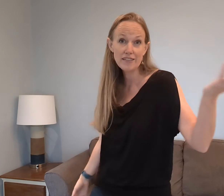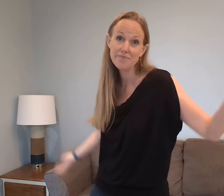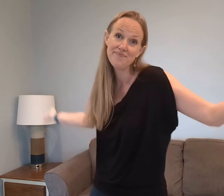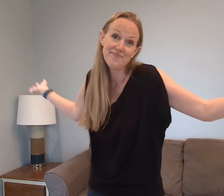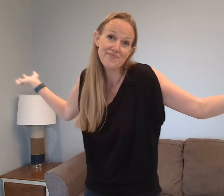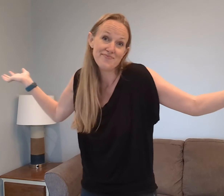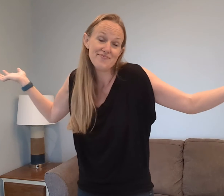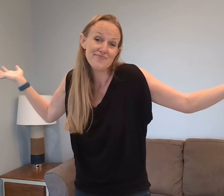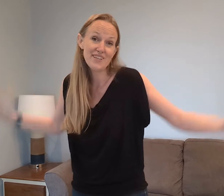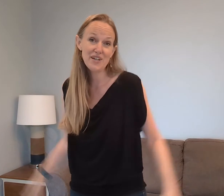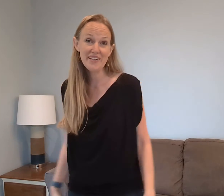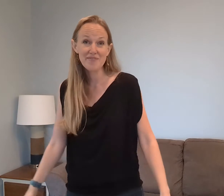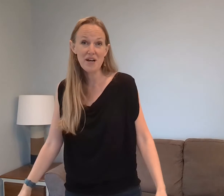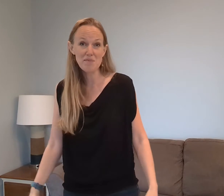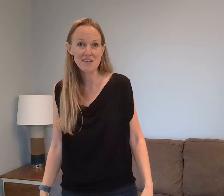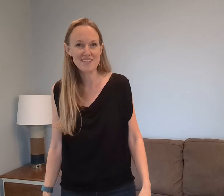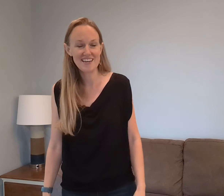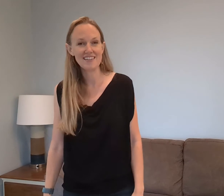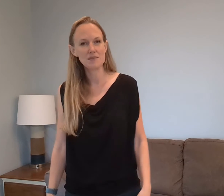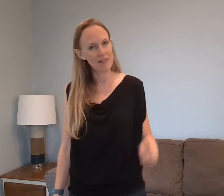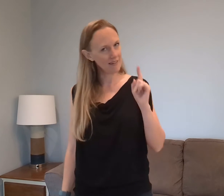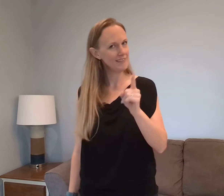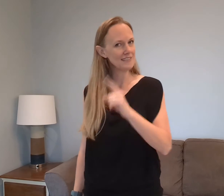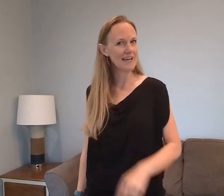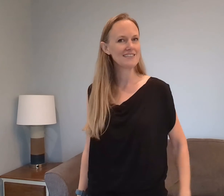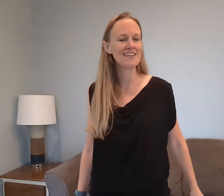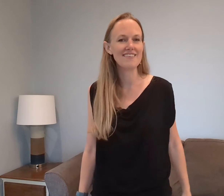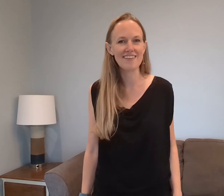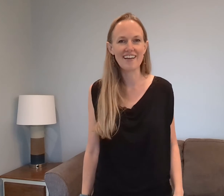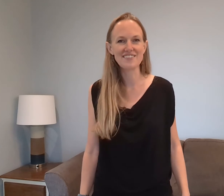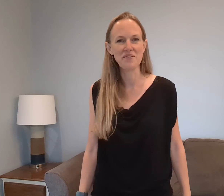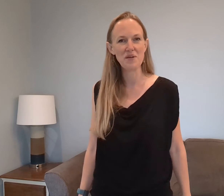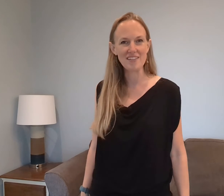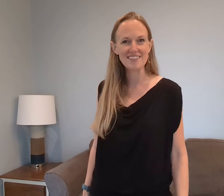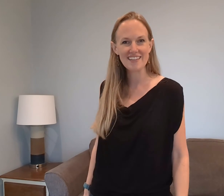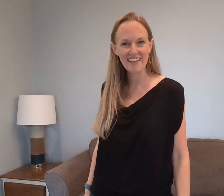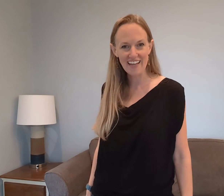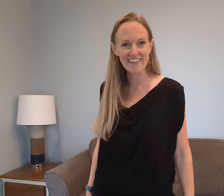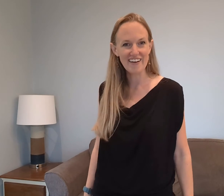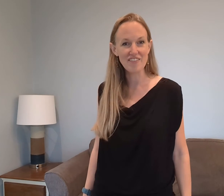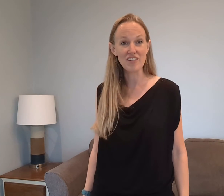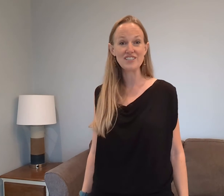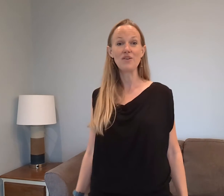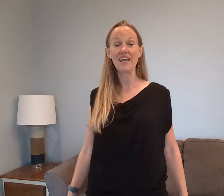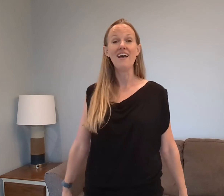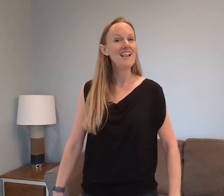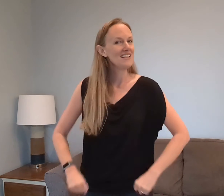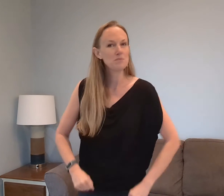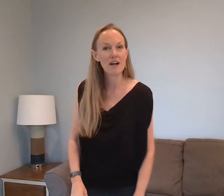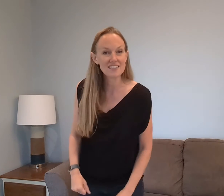it, you know what? We all make mistakes, but it does actually, the line is only once at the end of the verse. Okay, let's practice